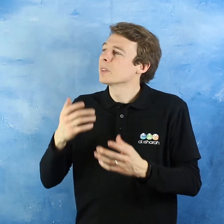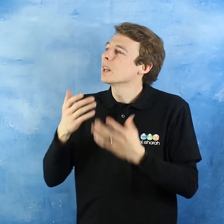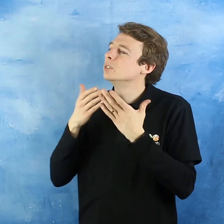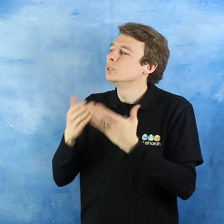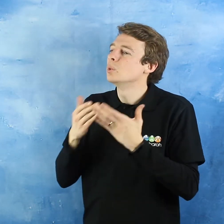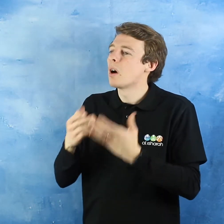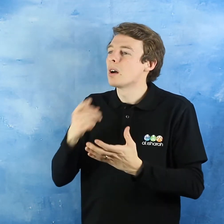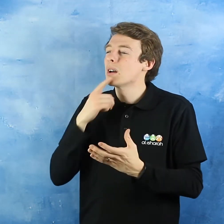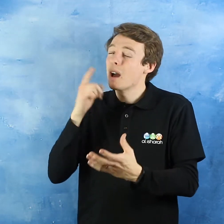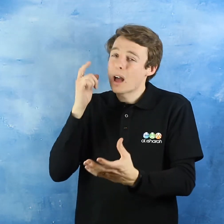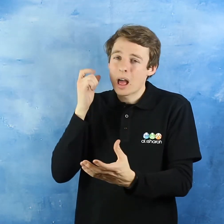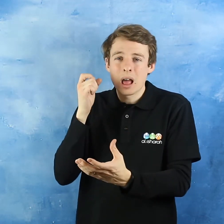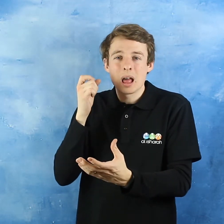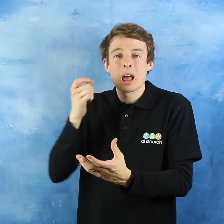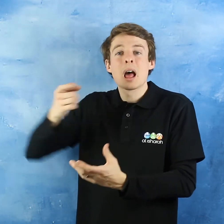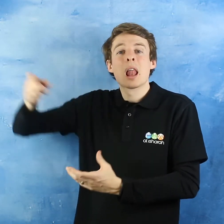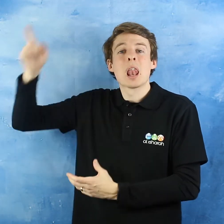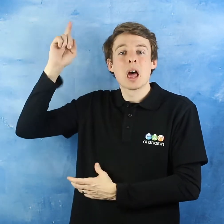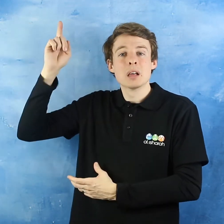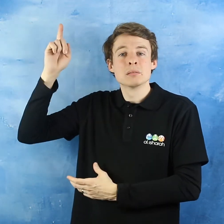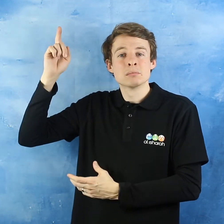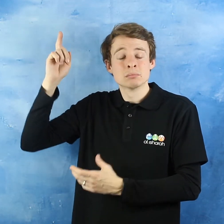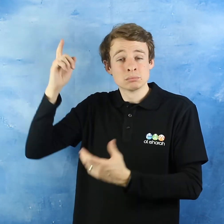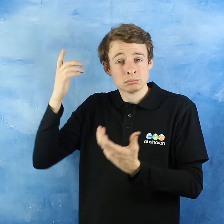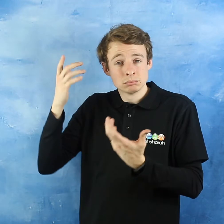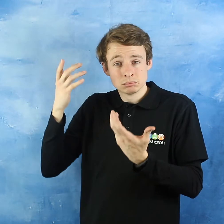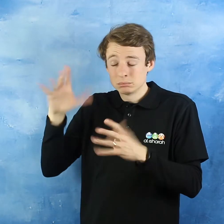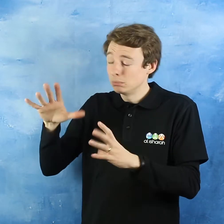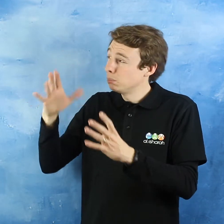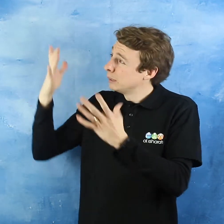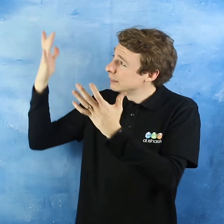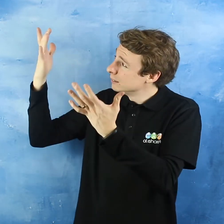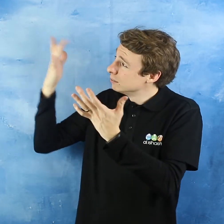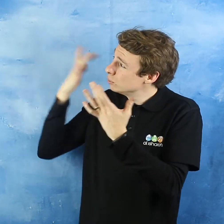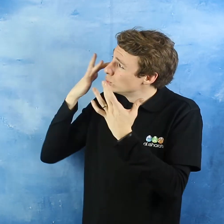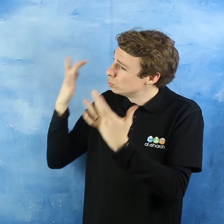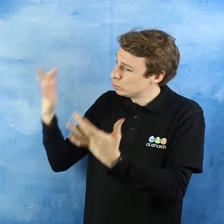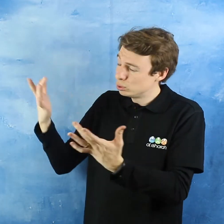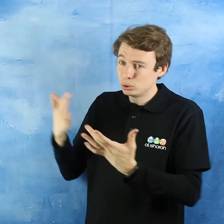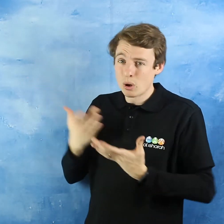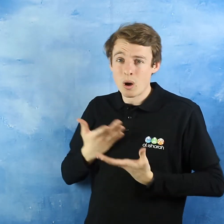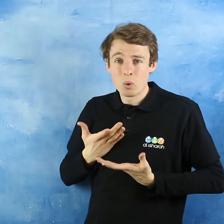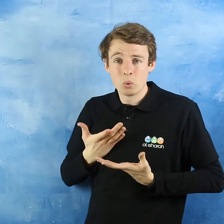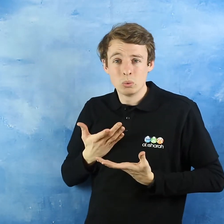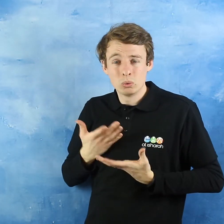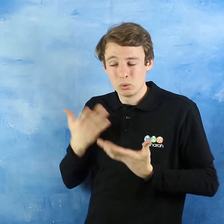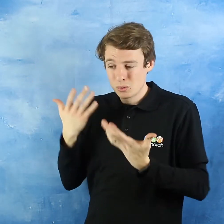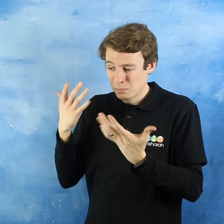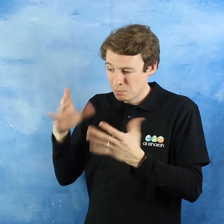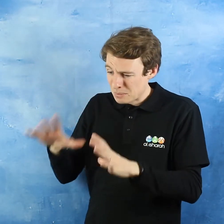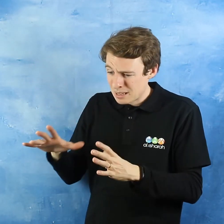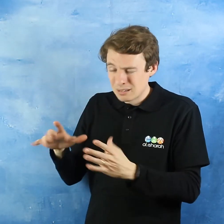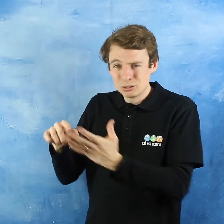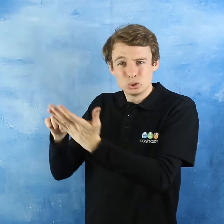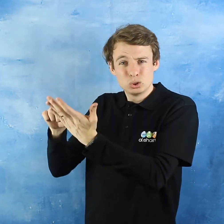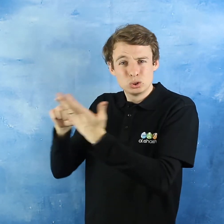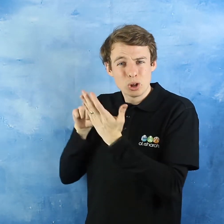That you can destroy at this moment. Your power, you have shown us how this sea